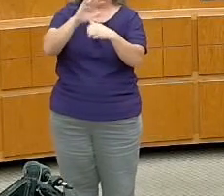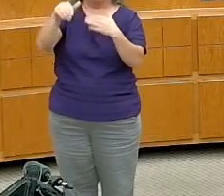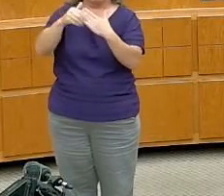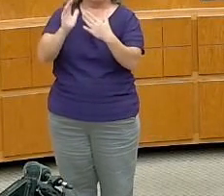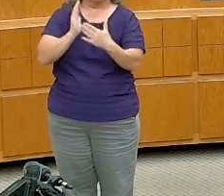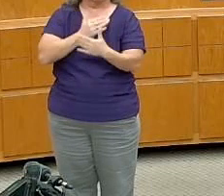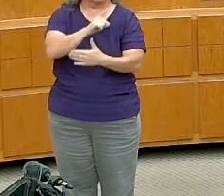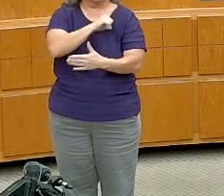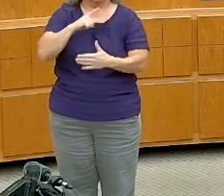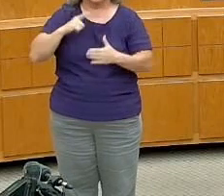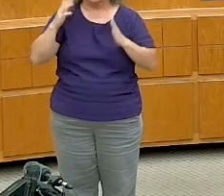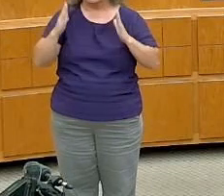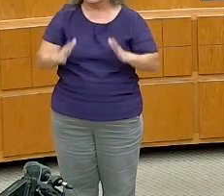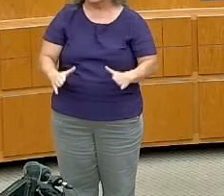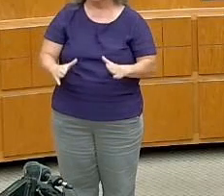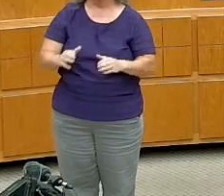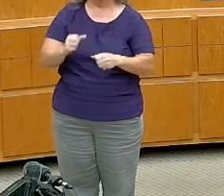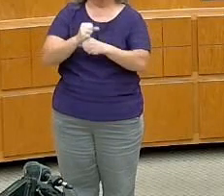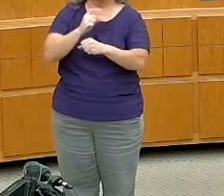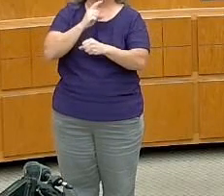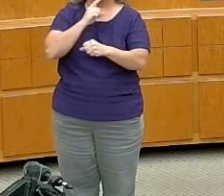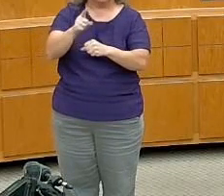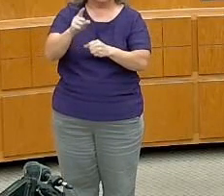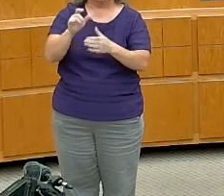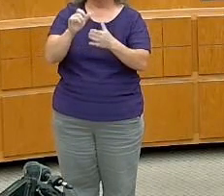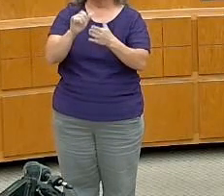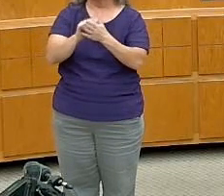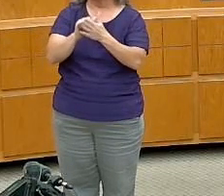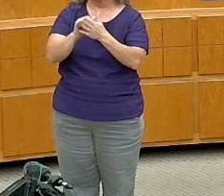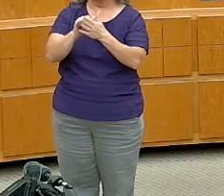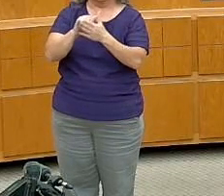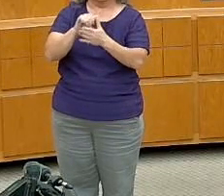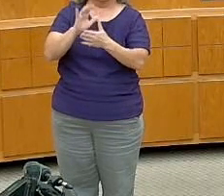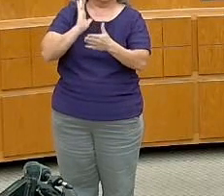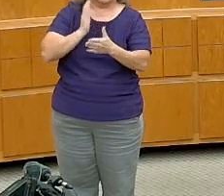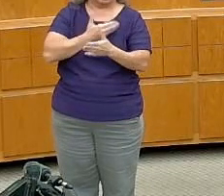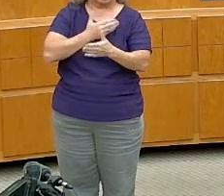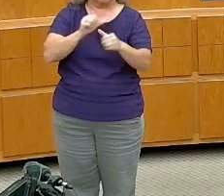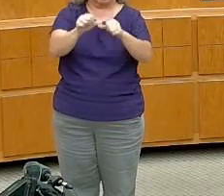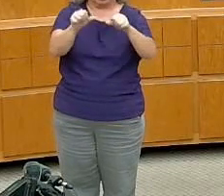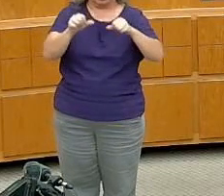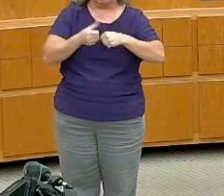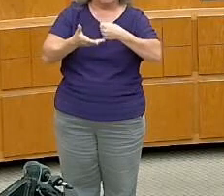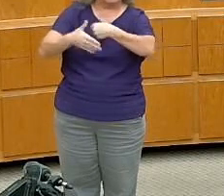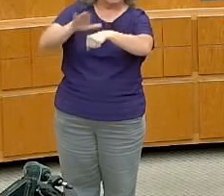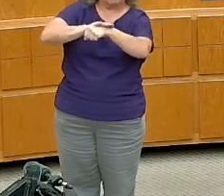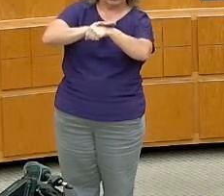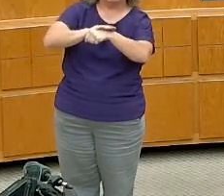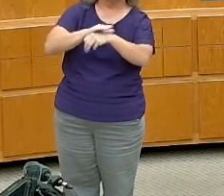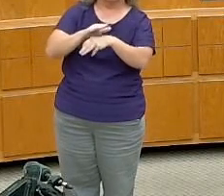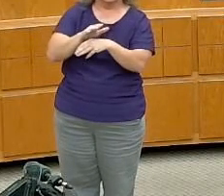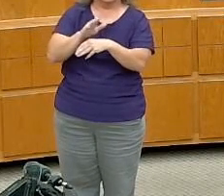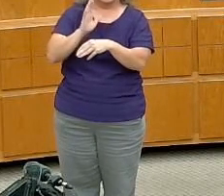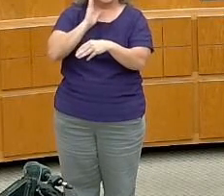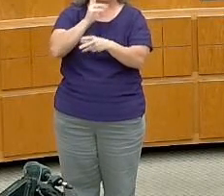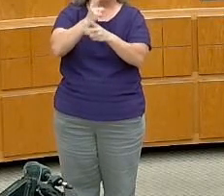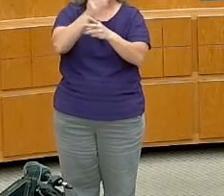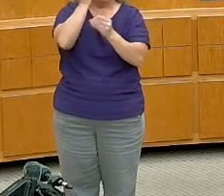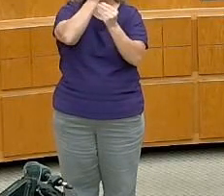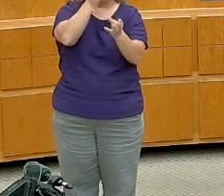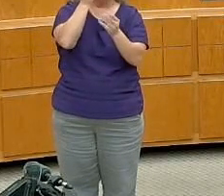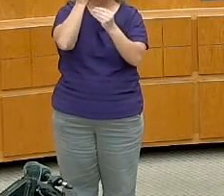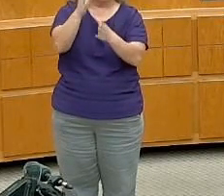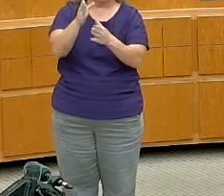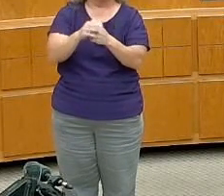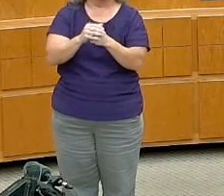advocacy stretches our realm. And I will keep you posted as to our updates. Right now, I